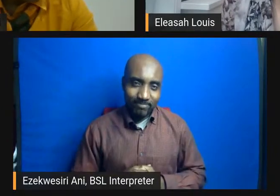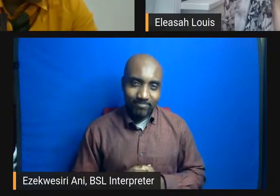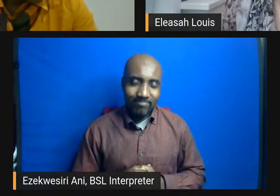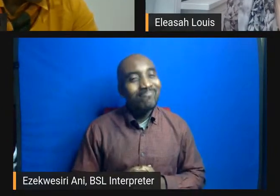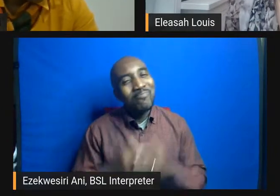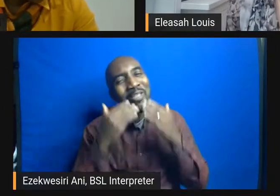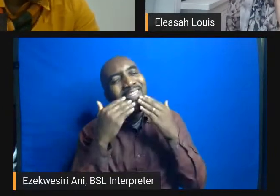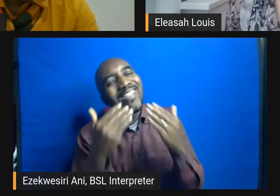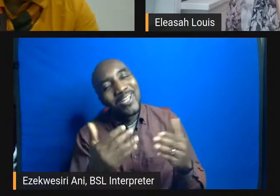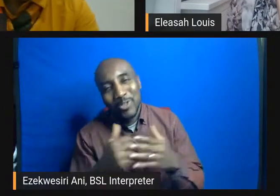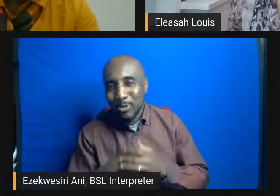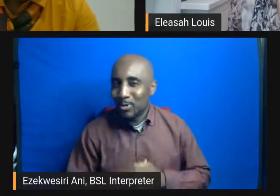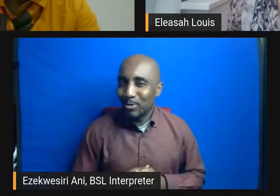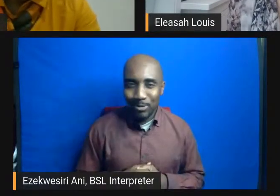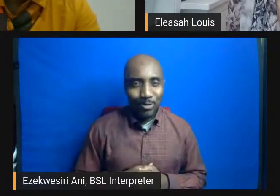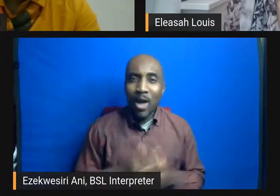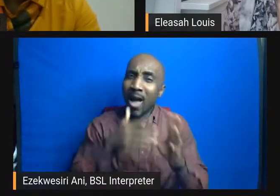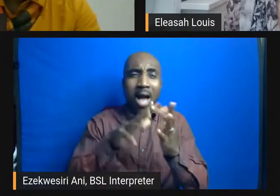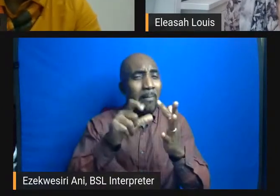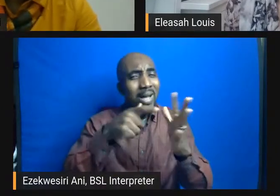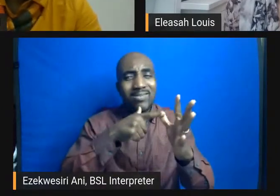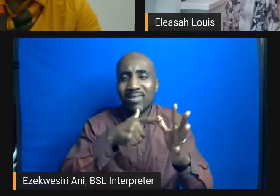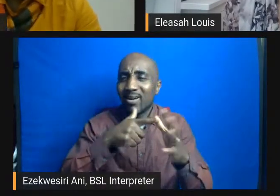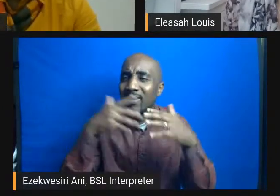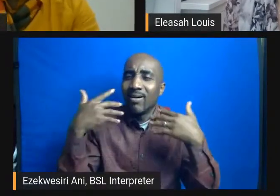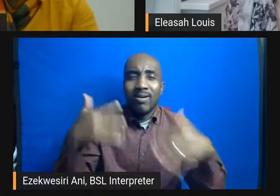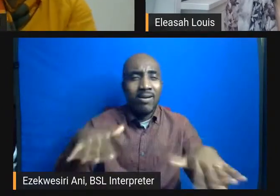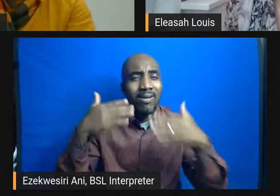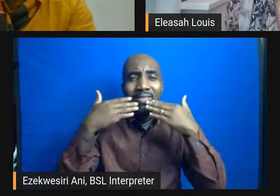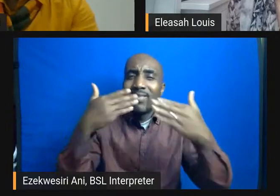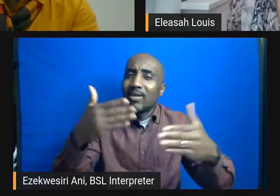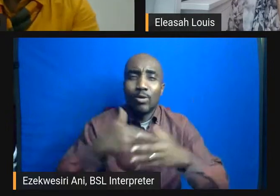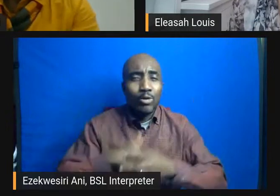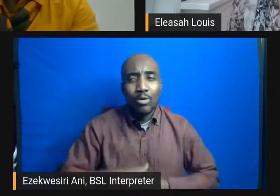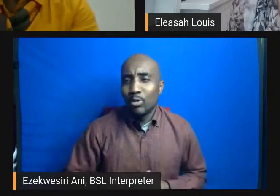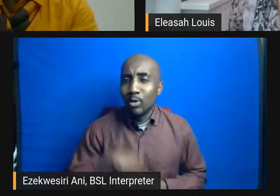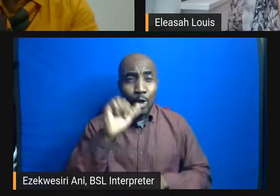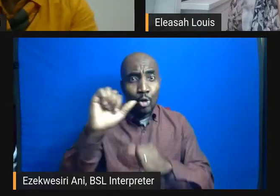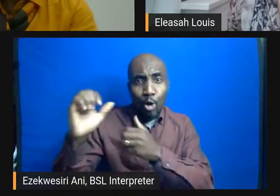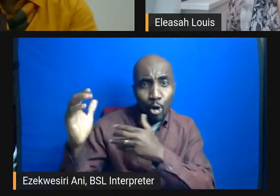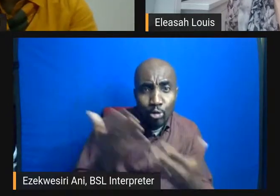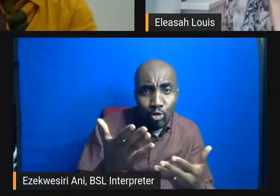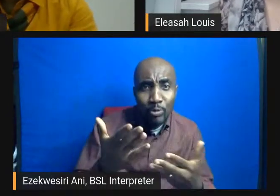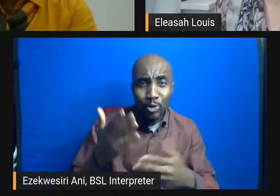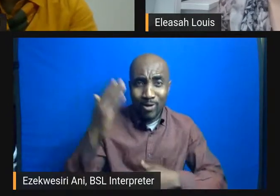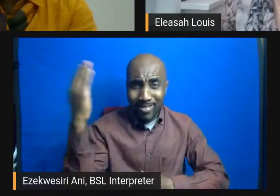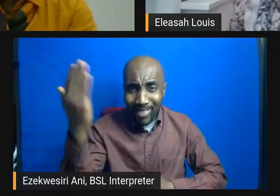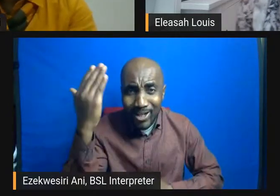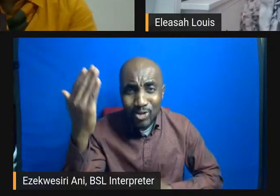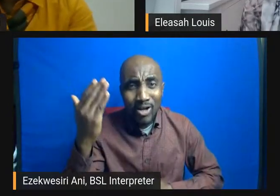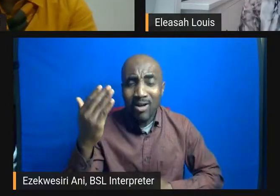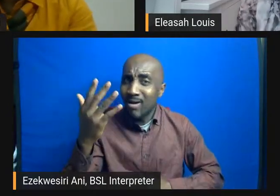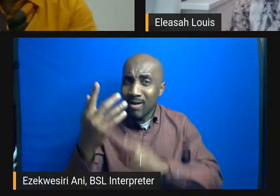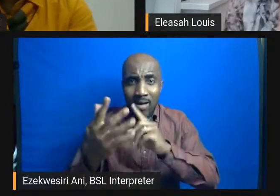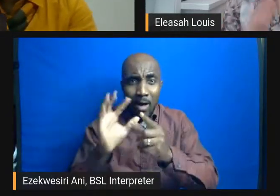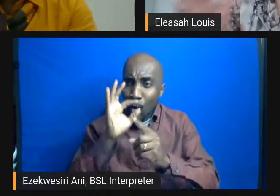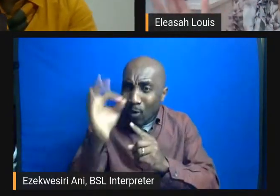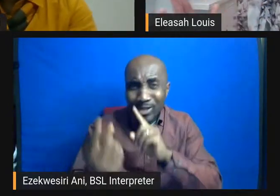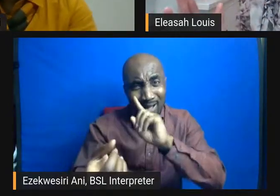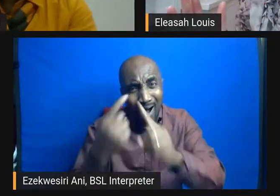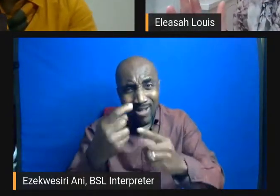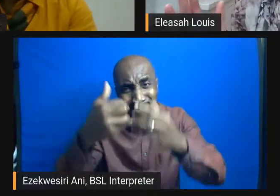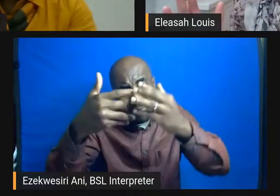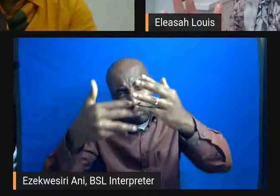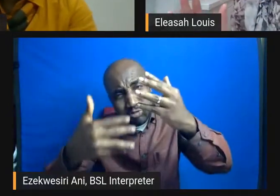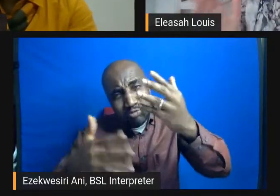Thank you, Amanda. Just such a huge thank you for your contribution, your lecture, the answers that you've given. You've covered such a